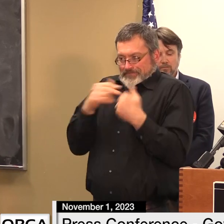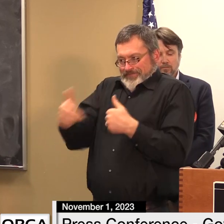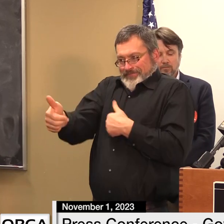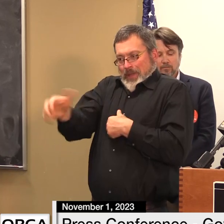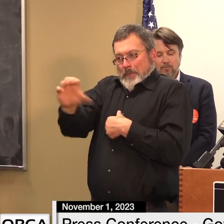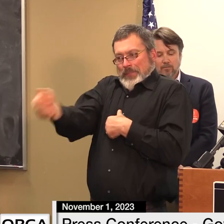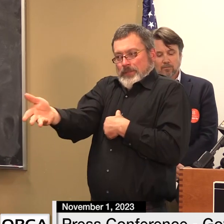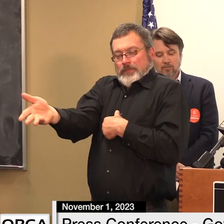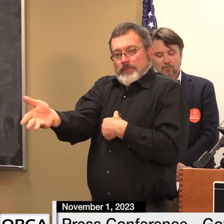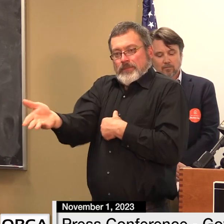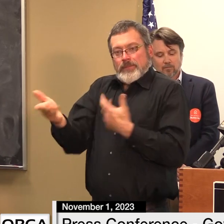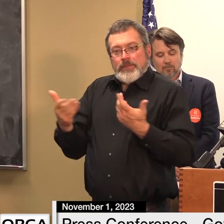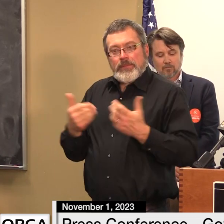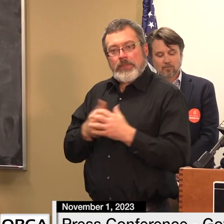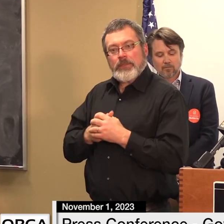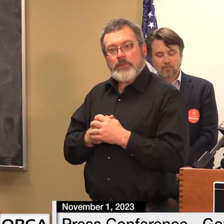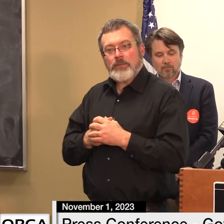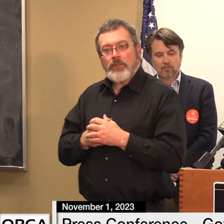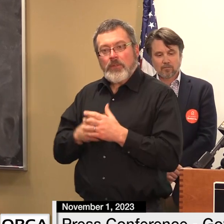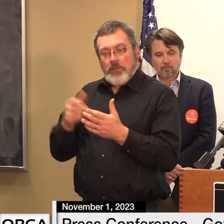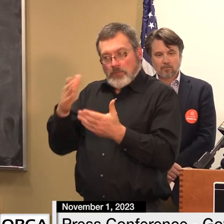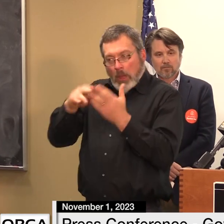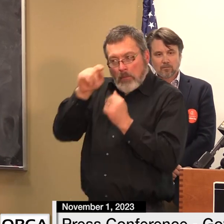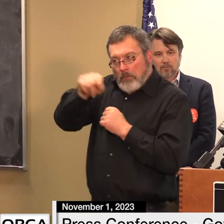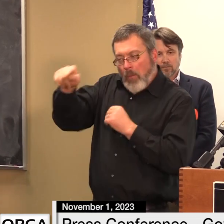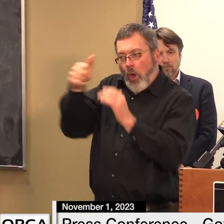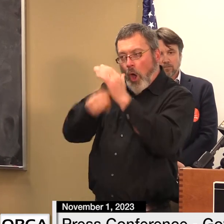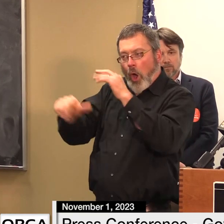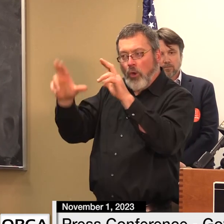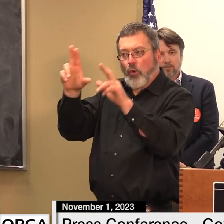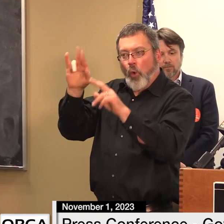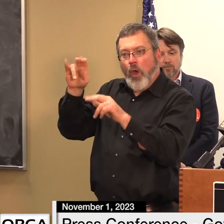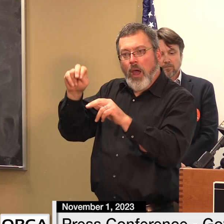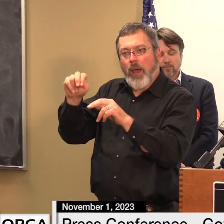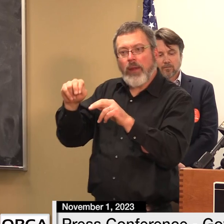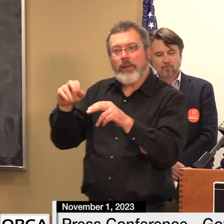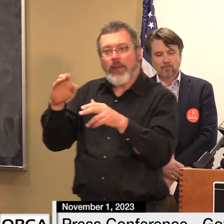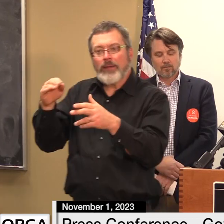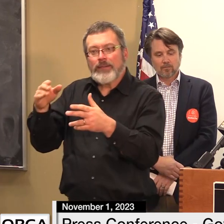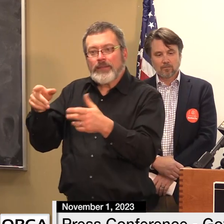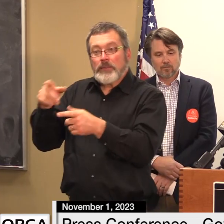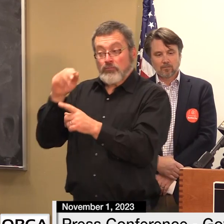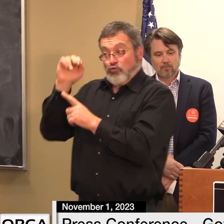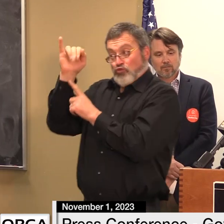concerning the union and so forth and some of the. Jay Simmons was not a union member.